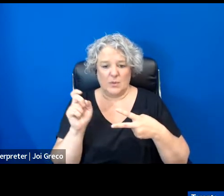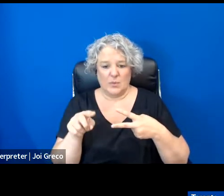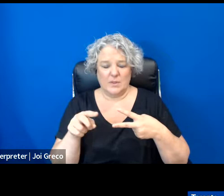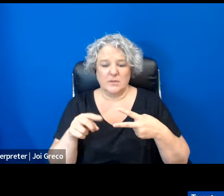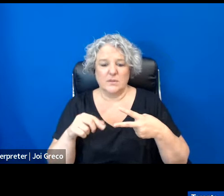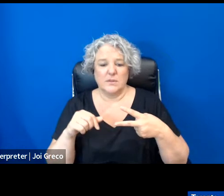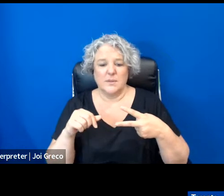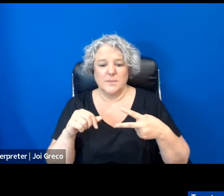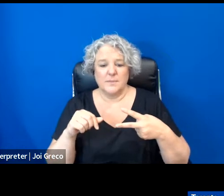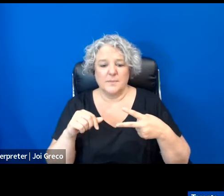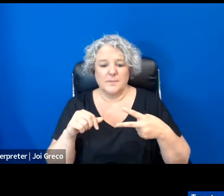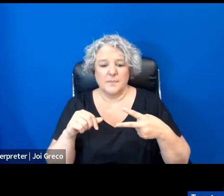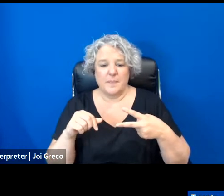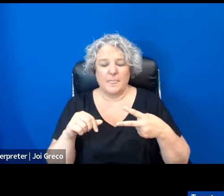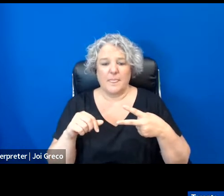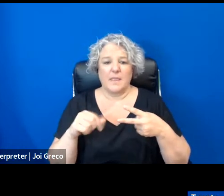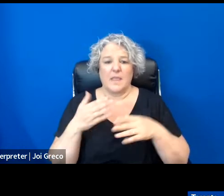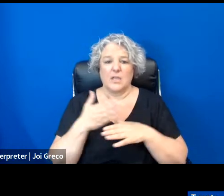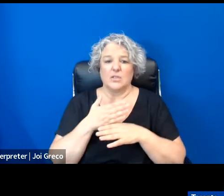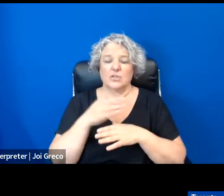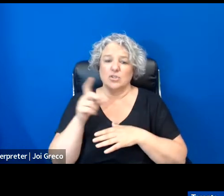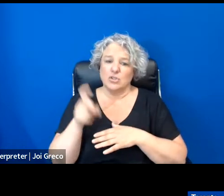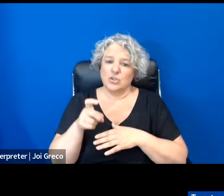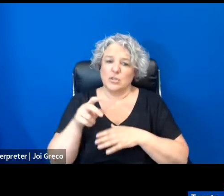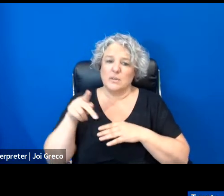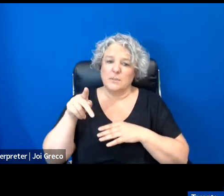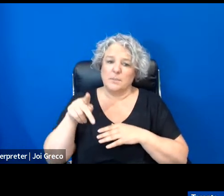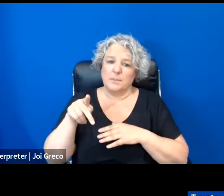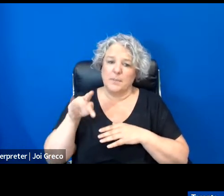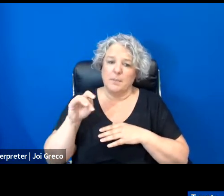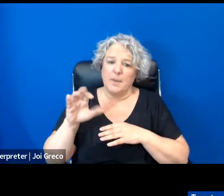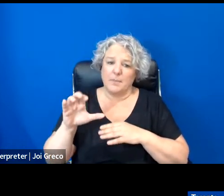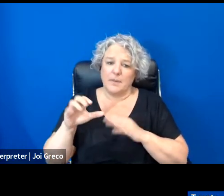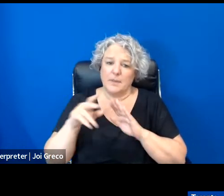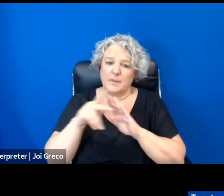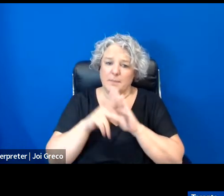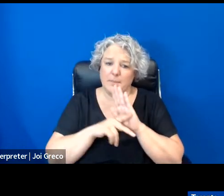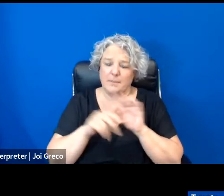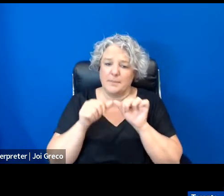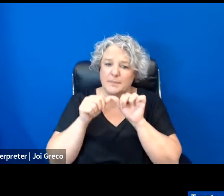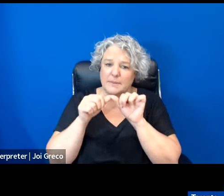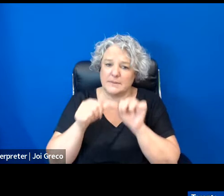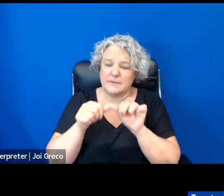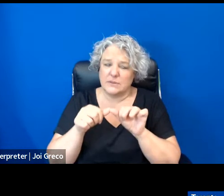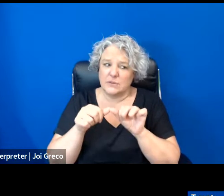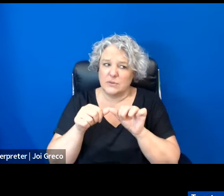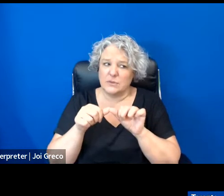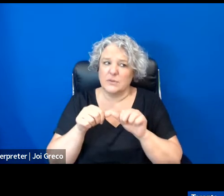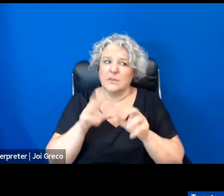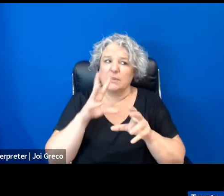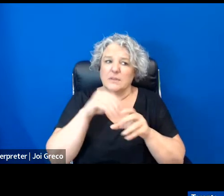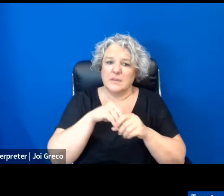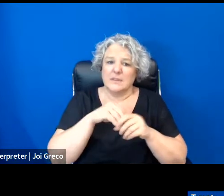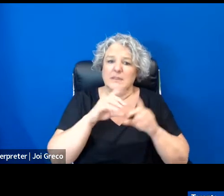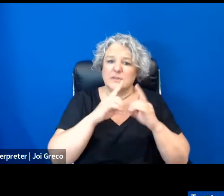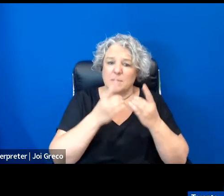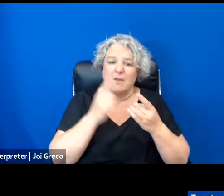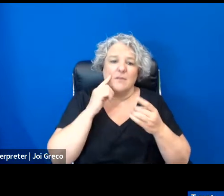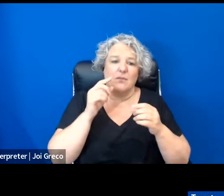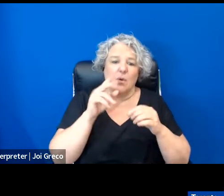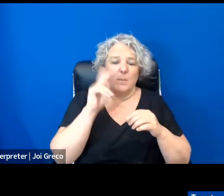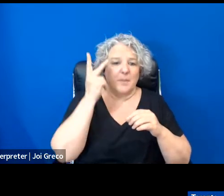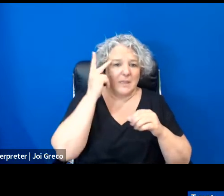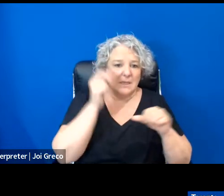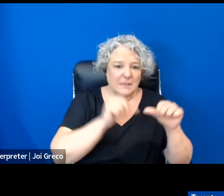was, should public policy continue to be in departments of political science,